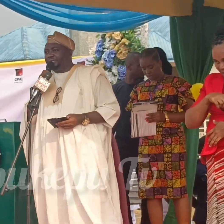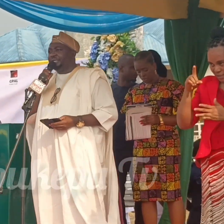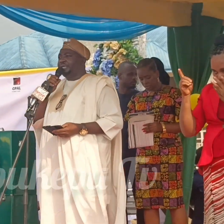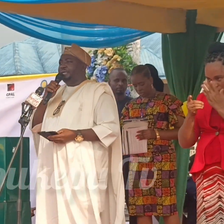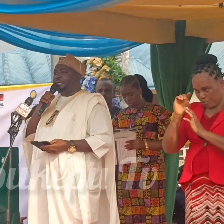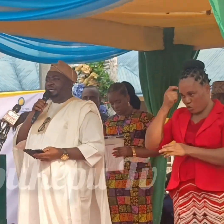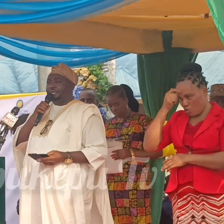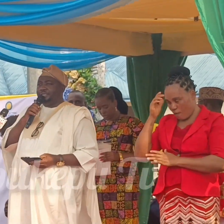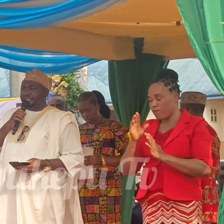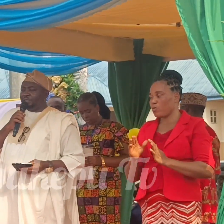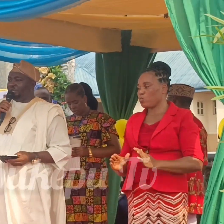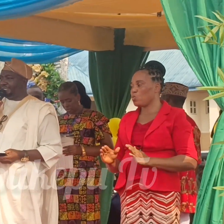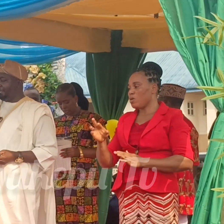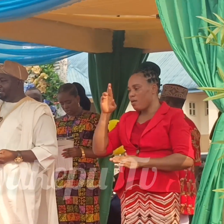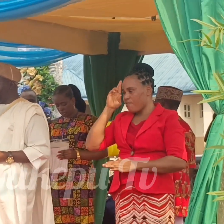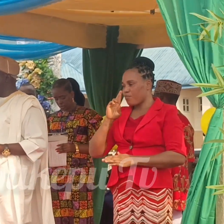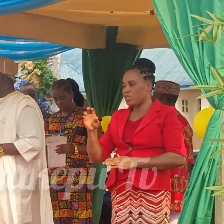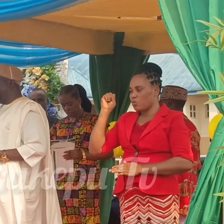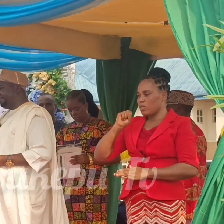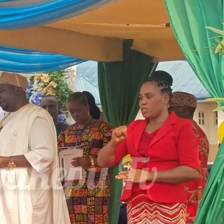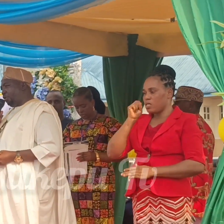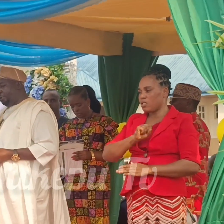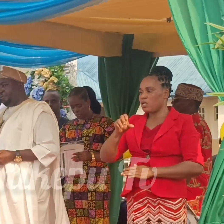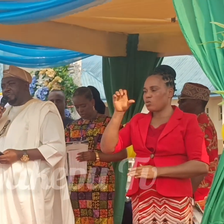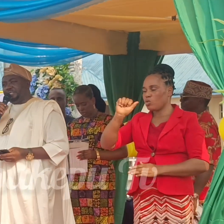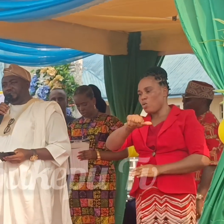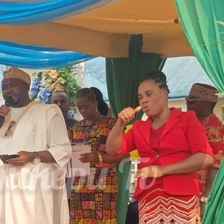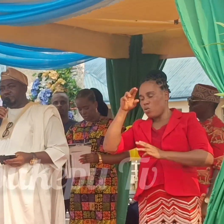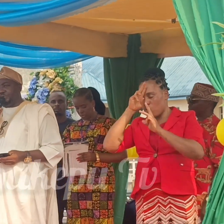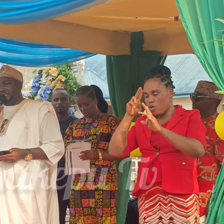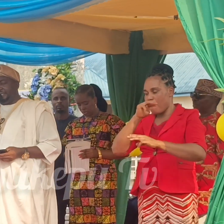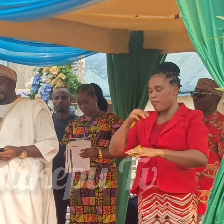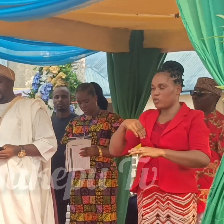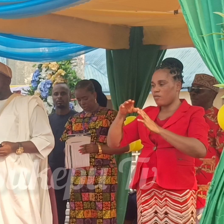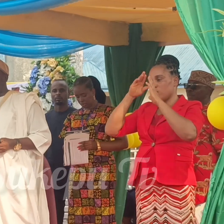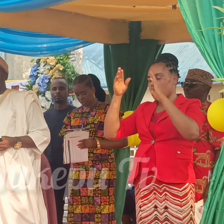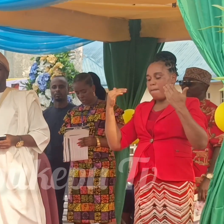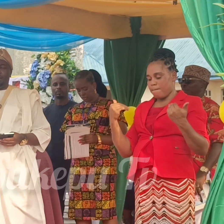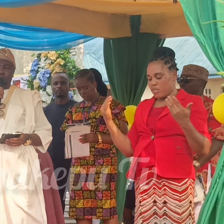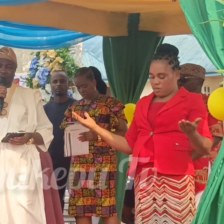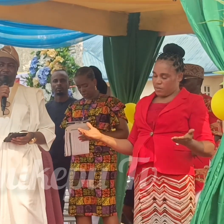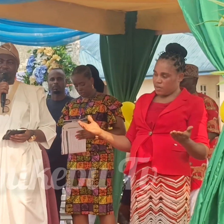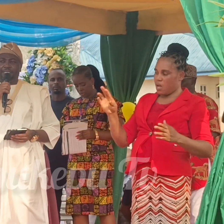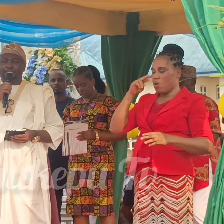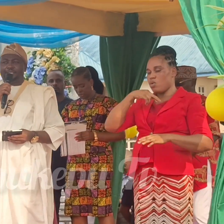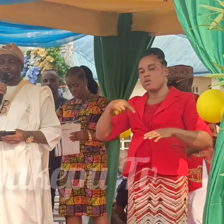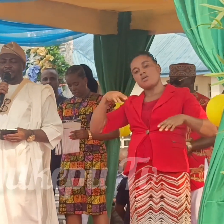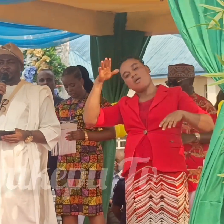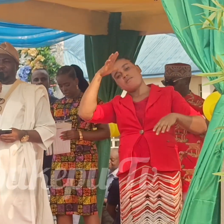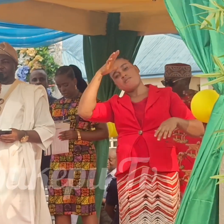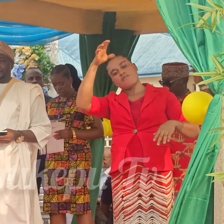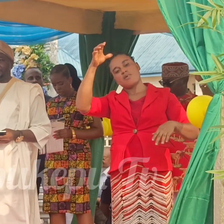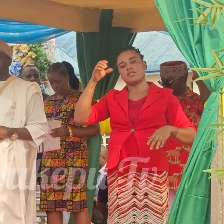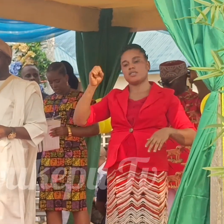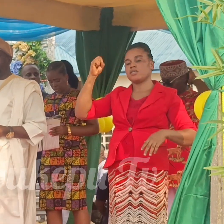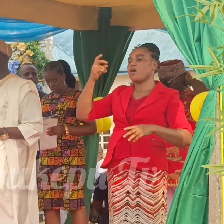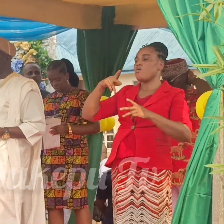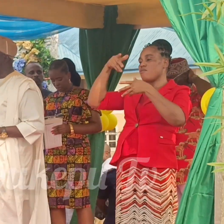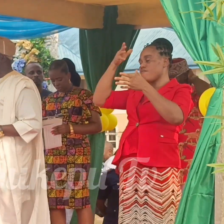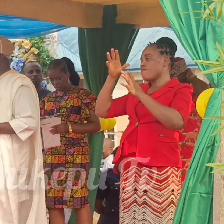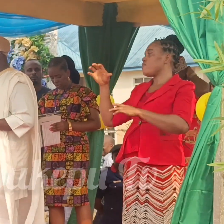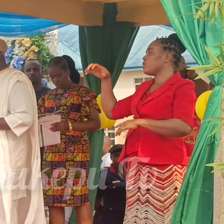Governor, distinguished senators, honorable members of the House present here, our royal fathers, our